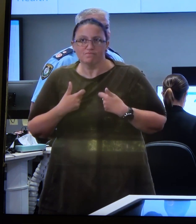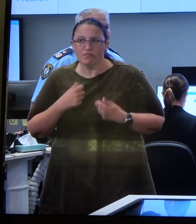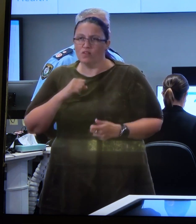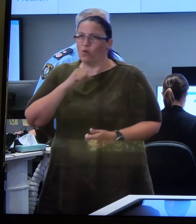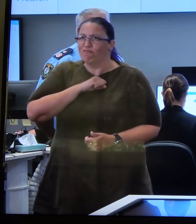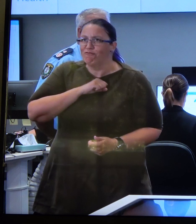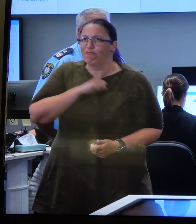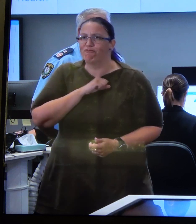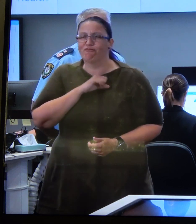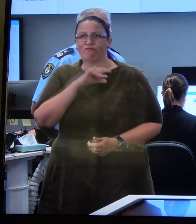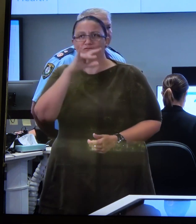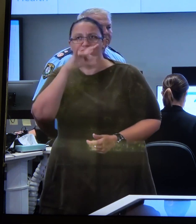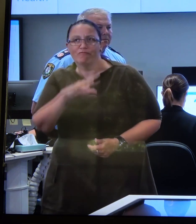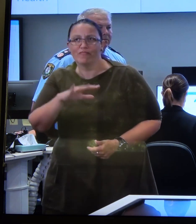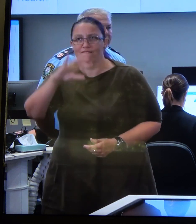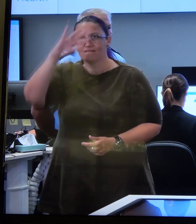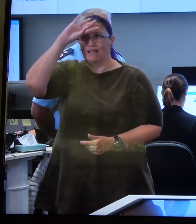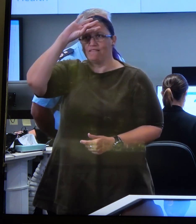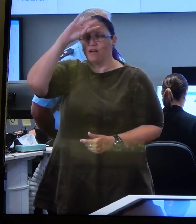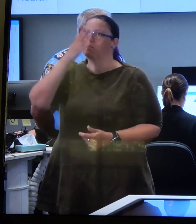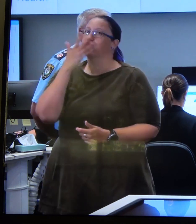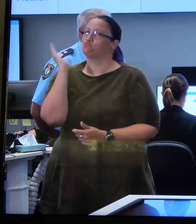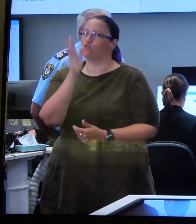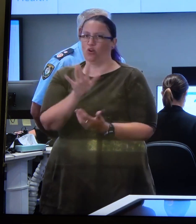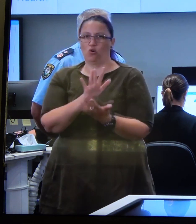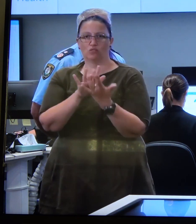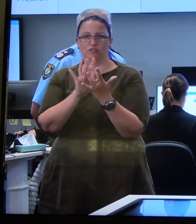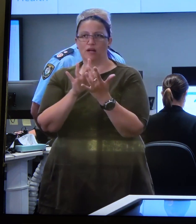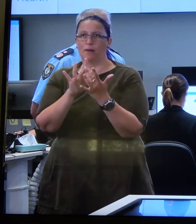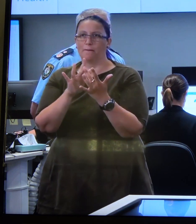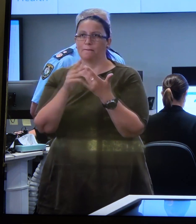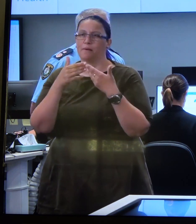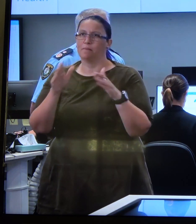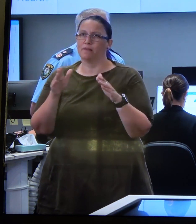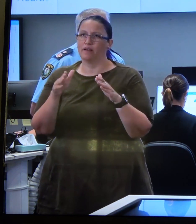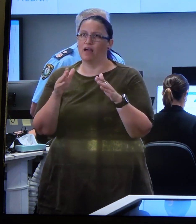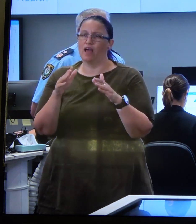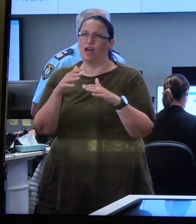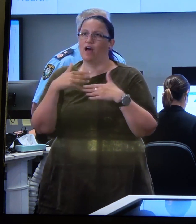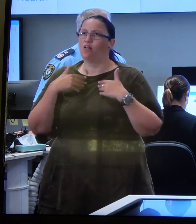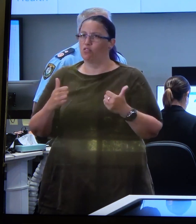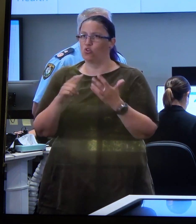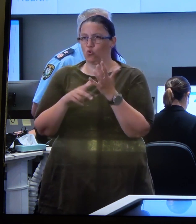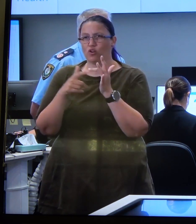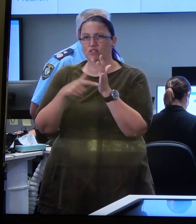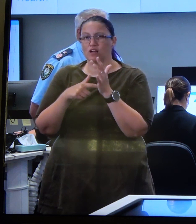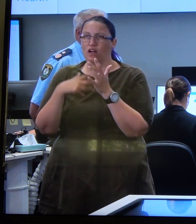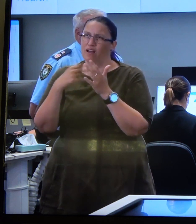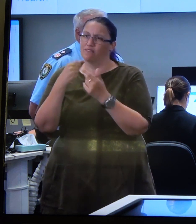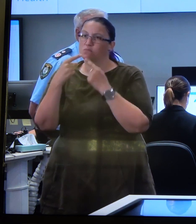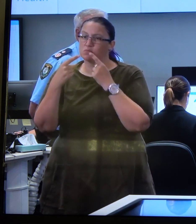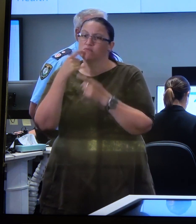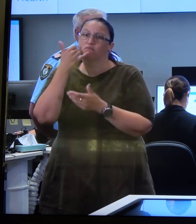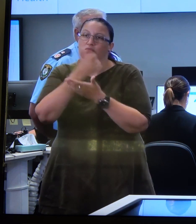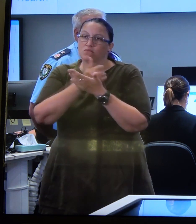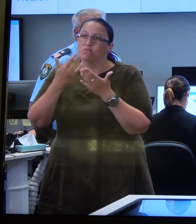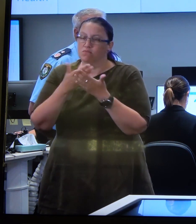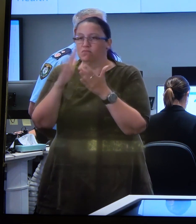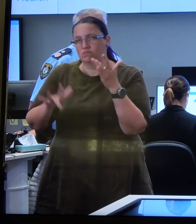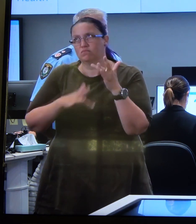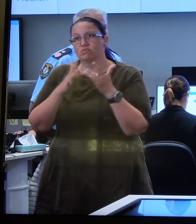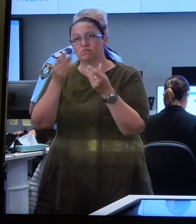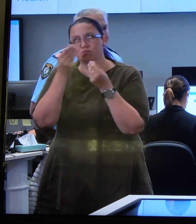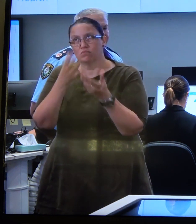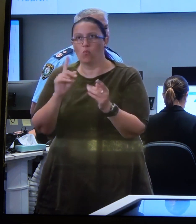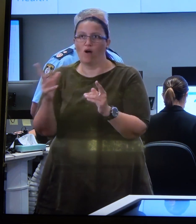please contact the public health units on the appropriate numbers. There is guidance on our website in relation to